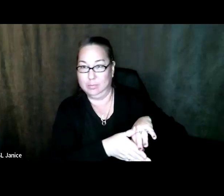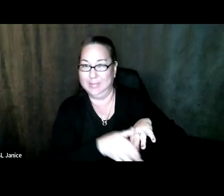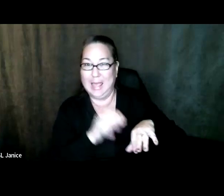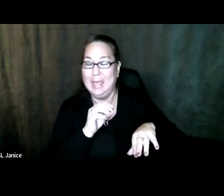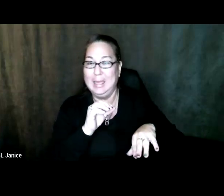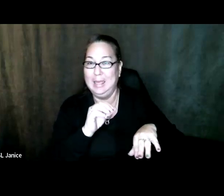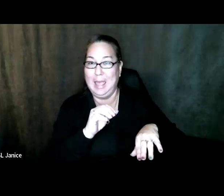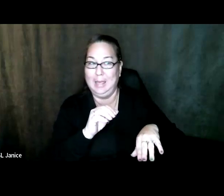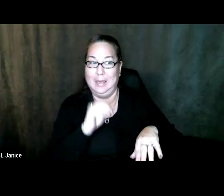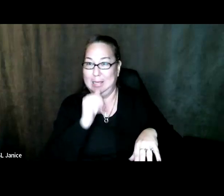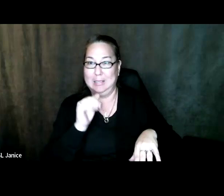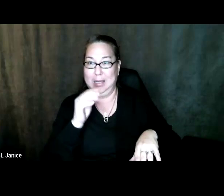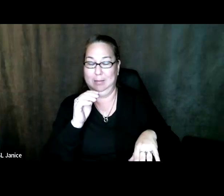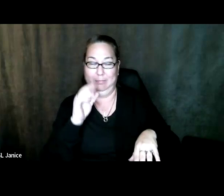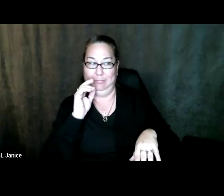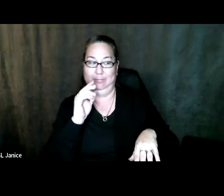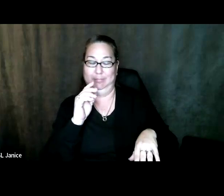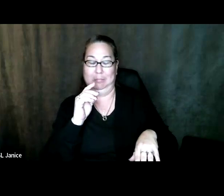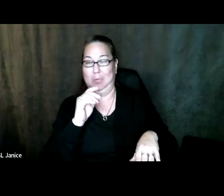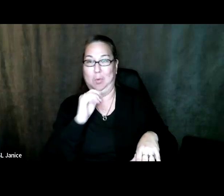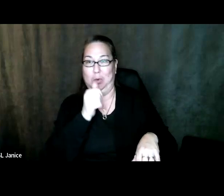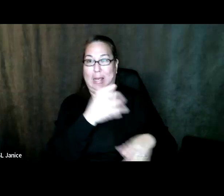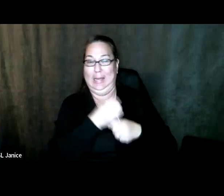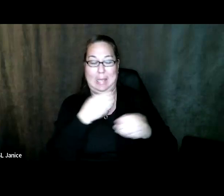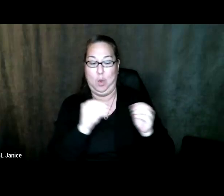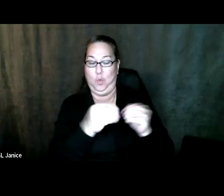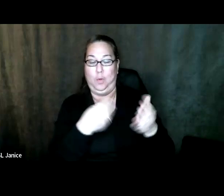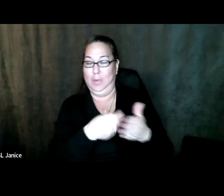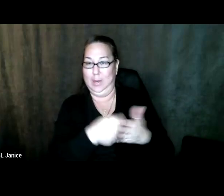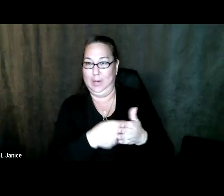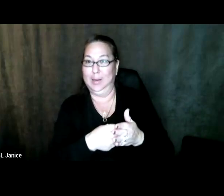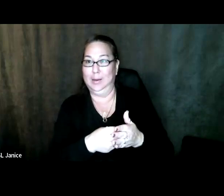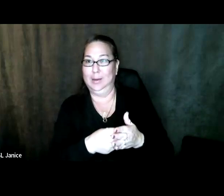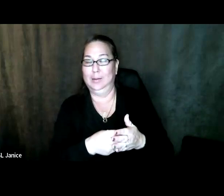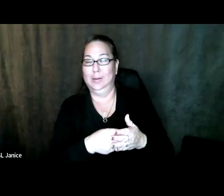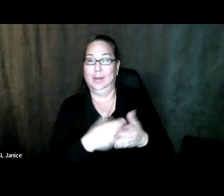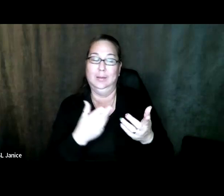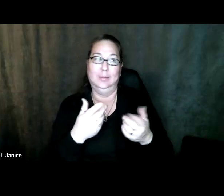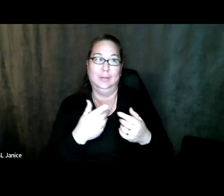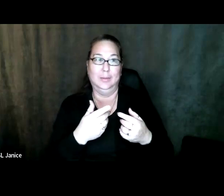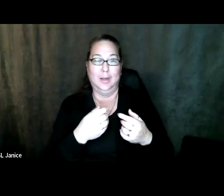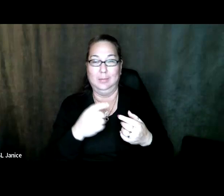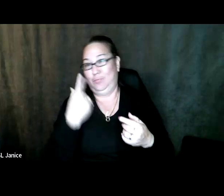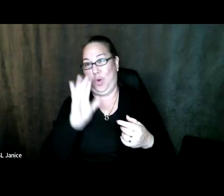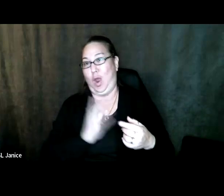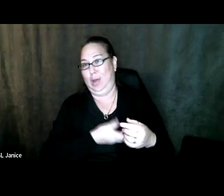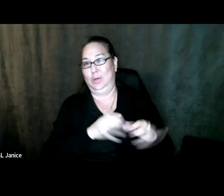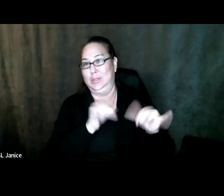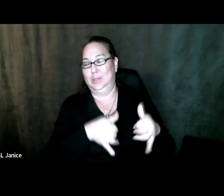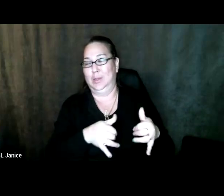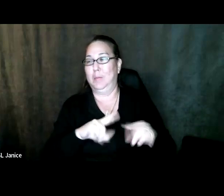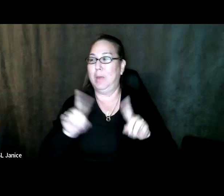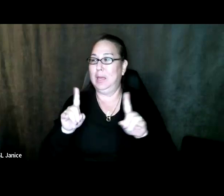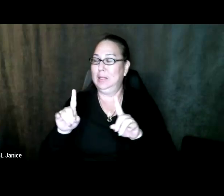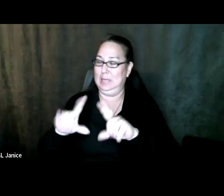like more money is coming into our system. Probably to the contrary, if all, with all of these sort of bigger conversations